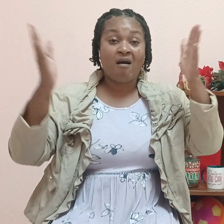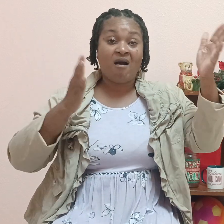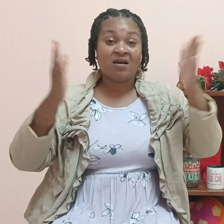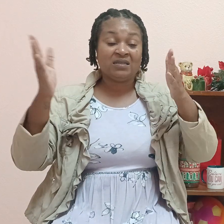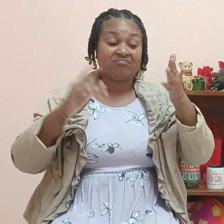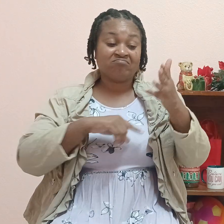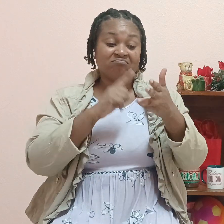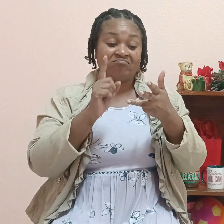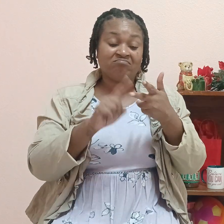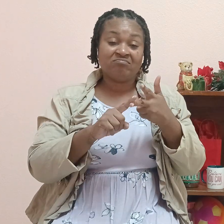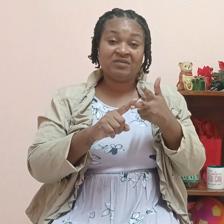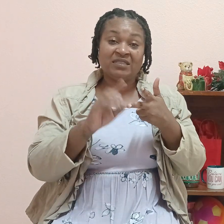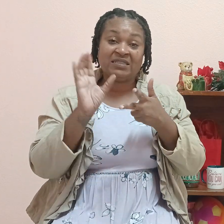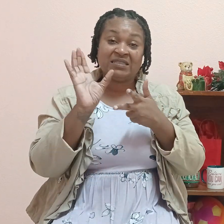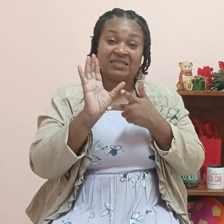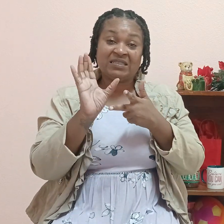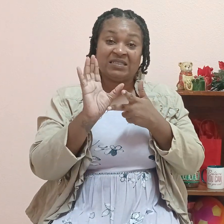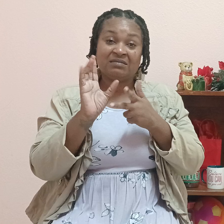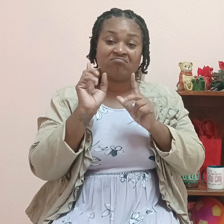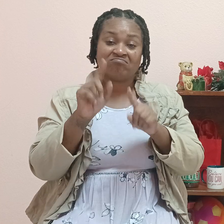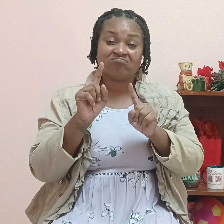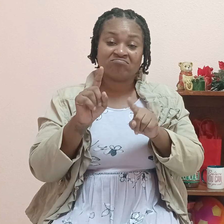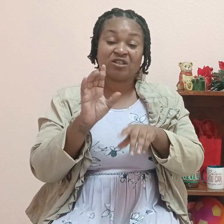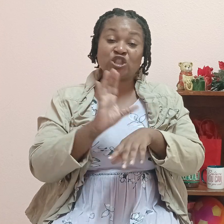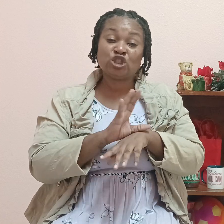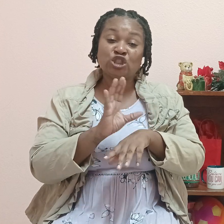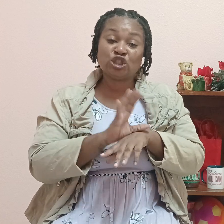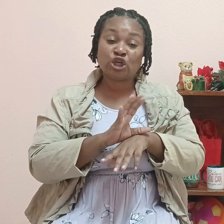C, attending church.